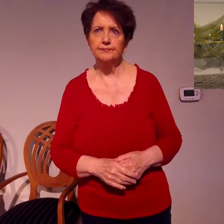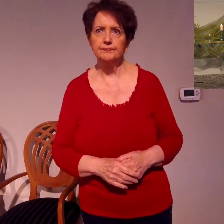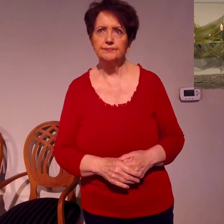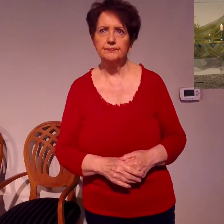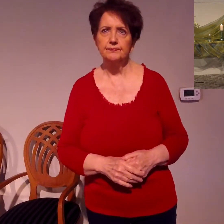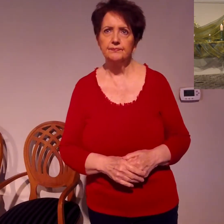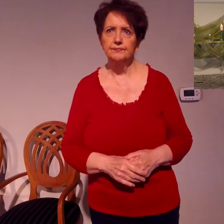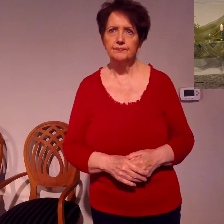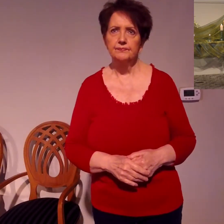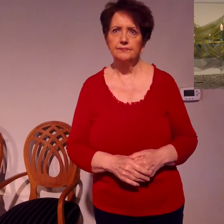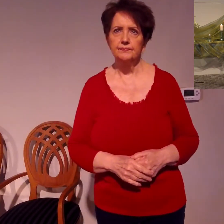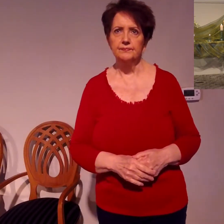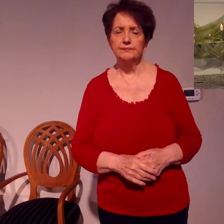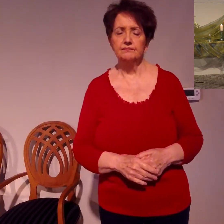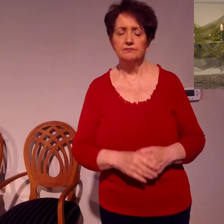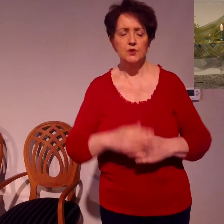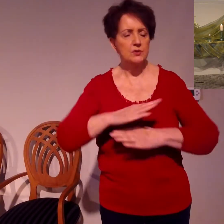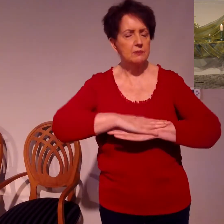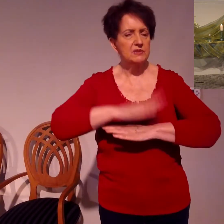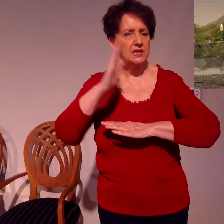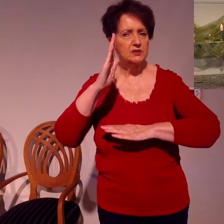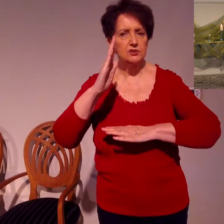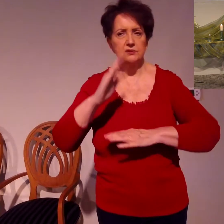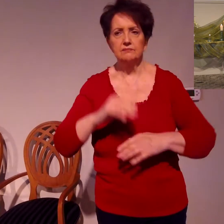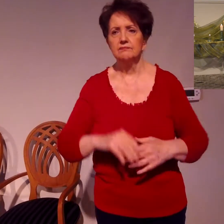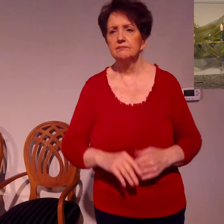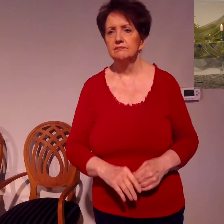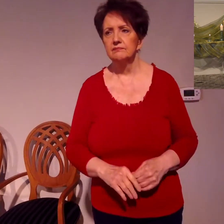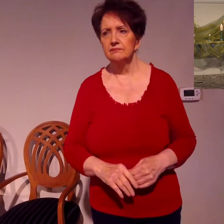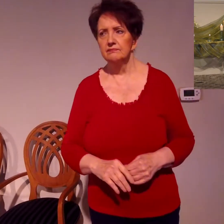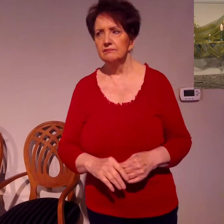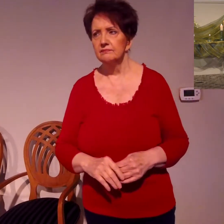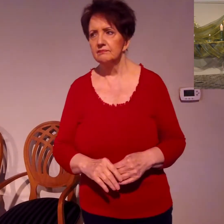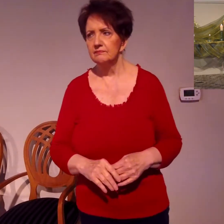And so there's no limitation to this divine substance.